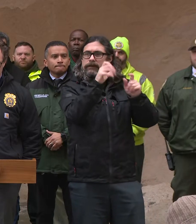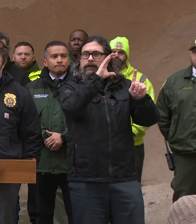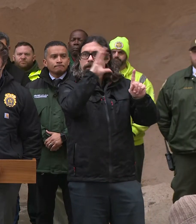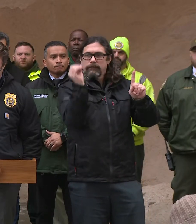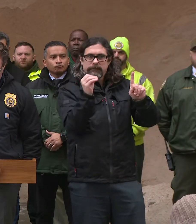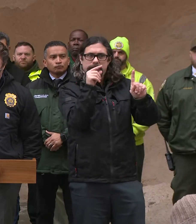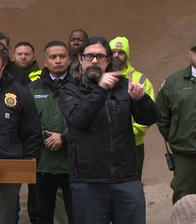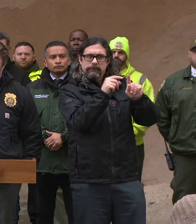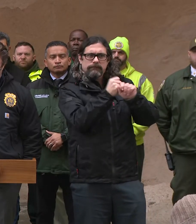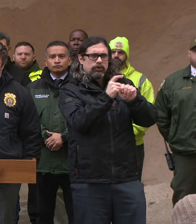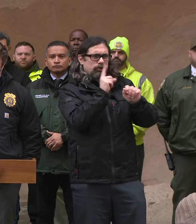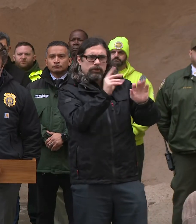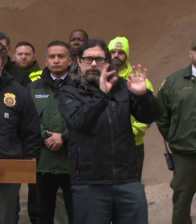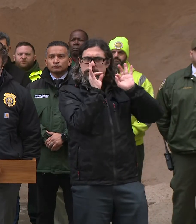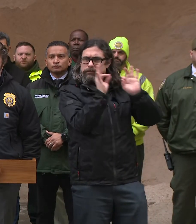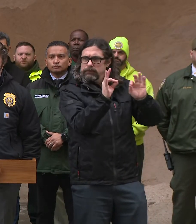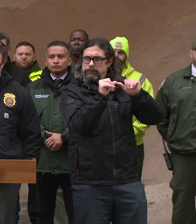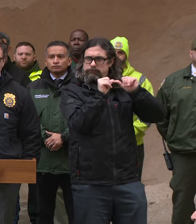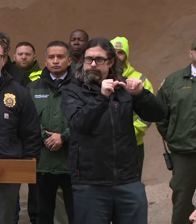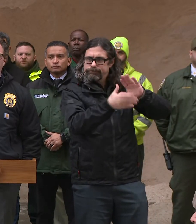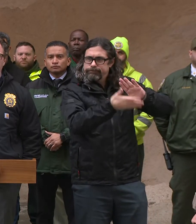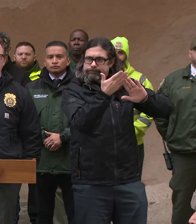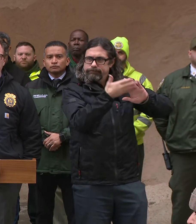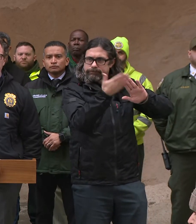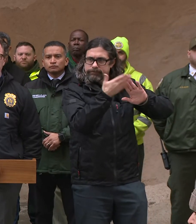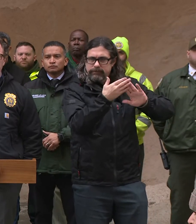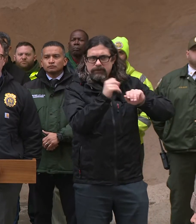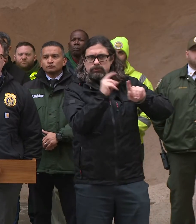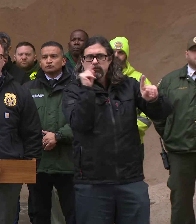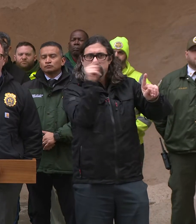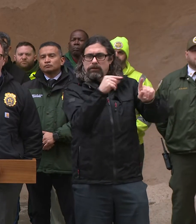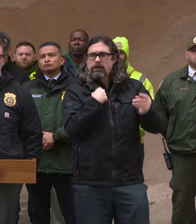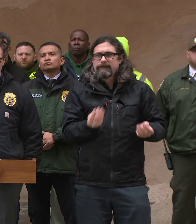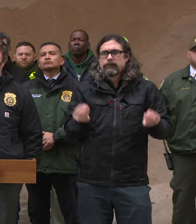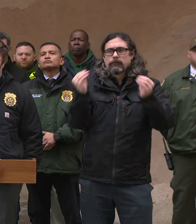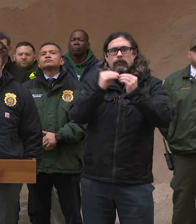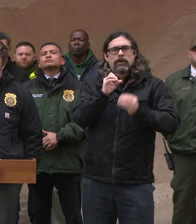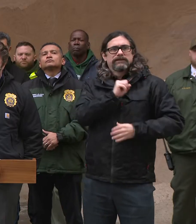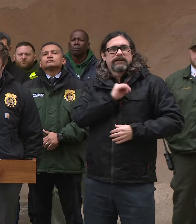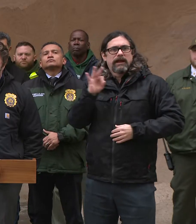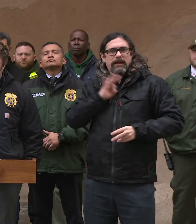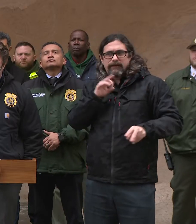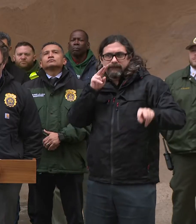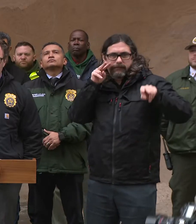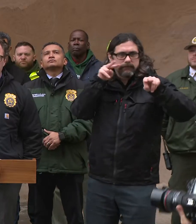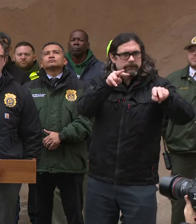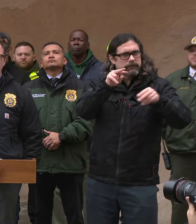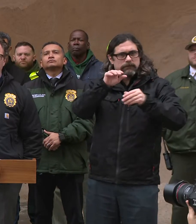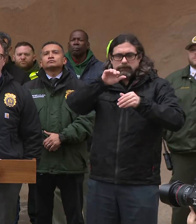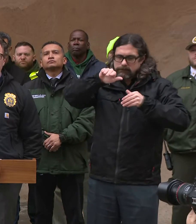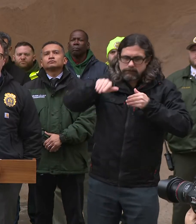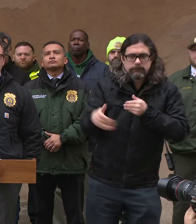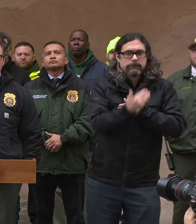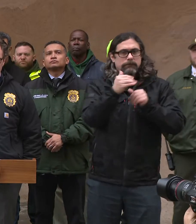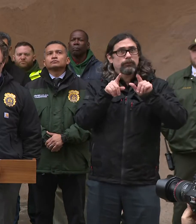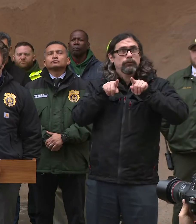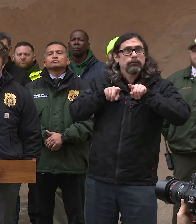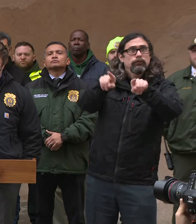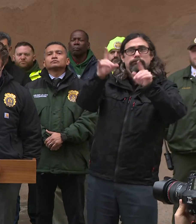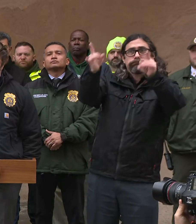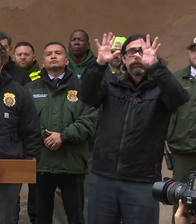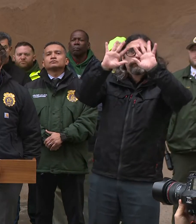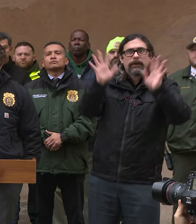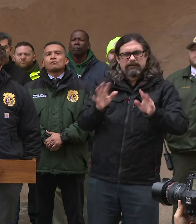at our watch command and our response unit to maintain 24/7 situational awareness around the city and to be able to respond immediately to